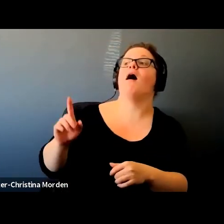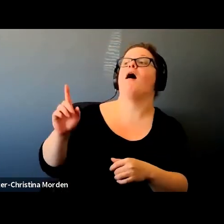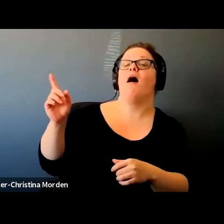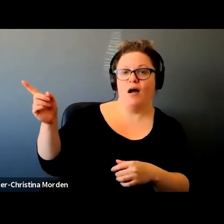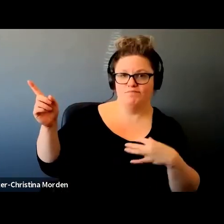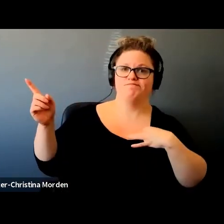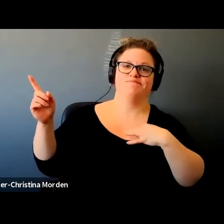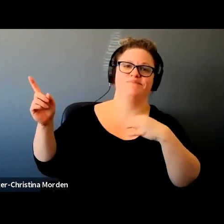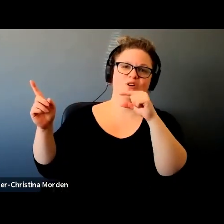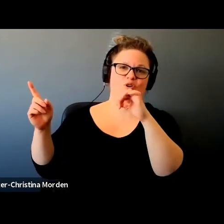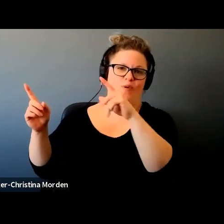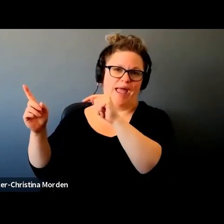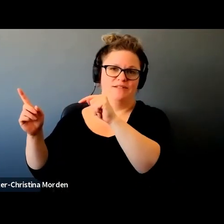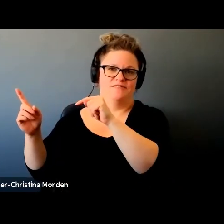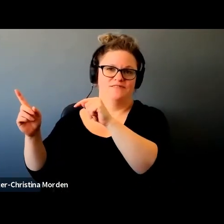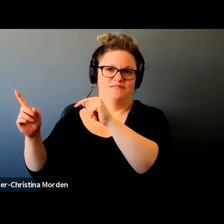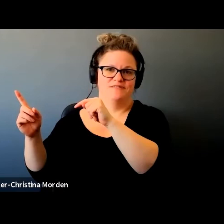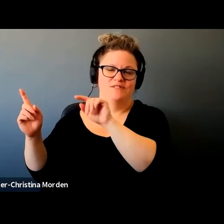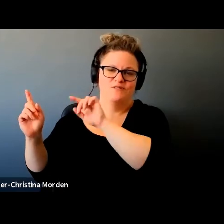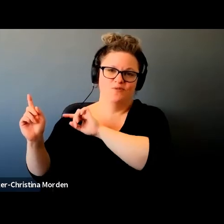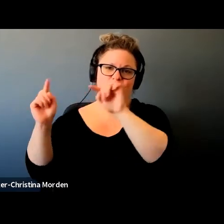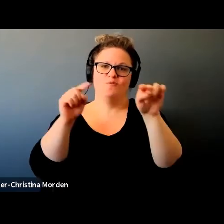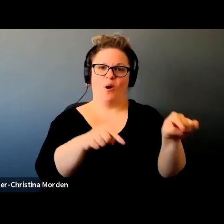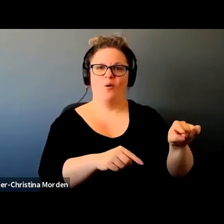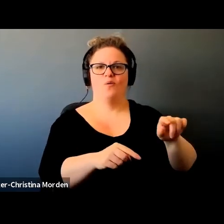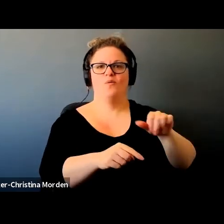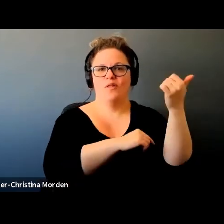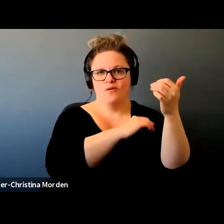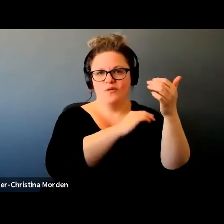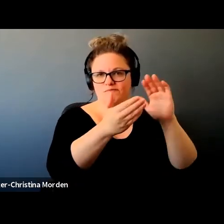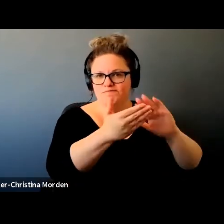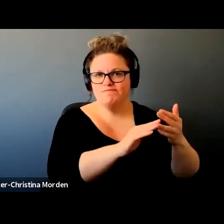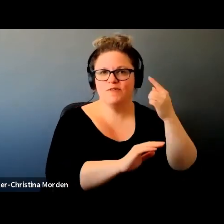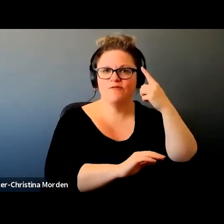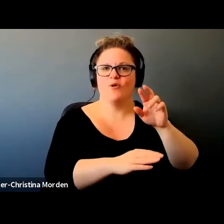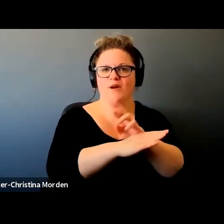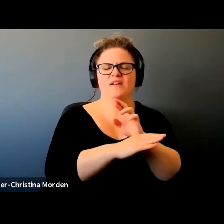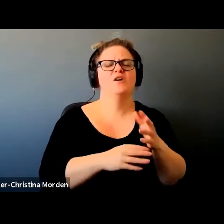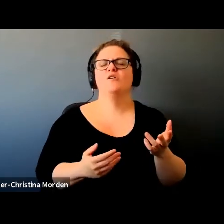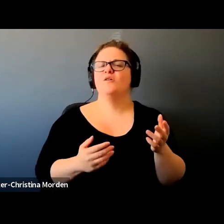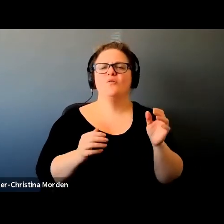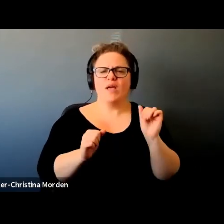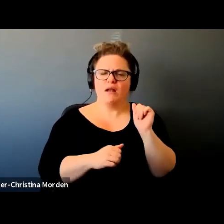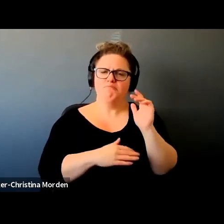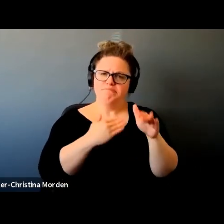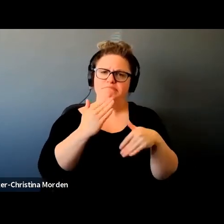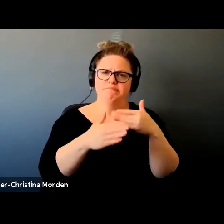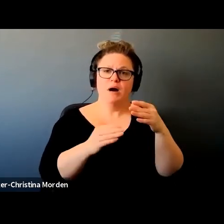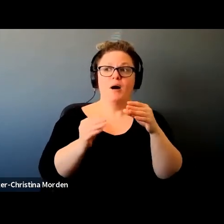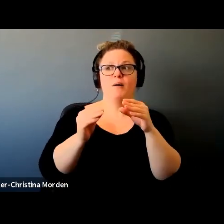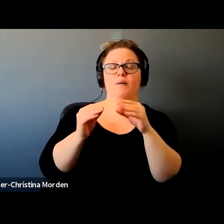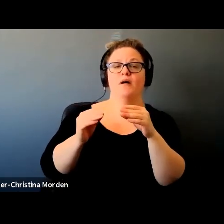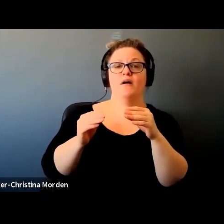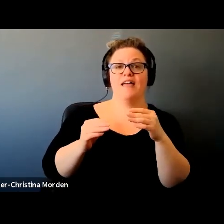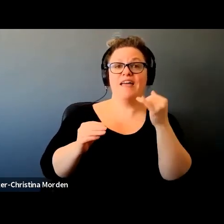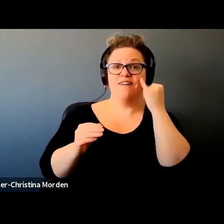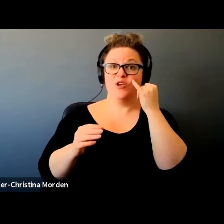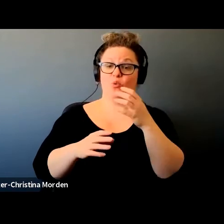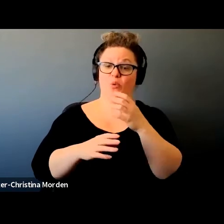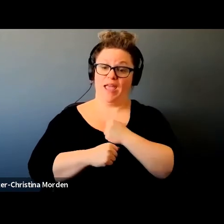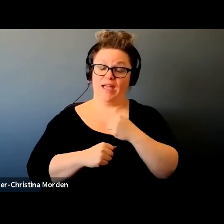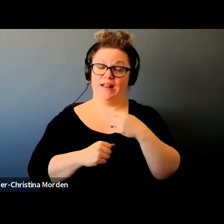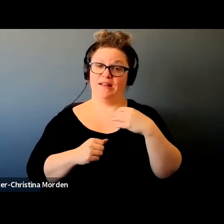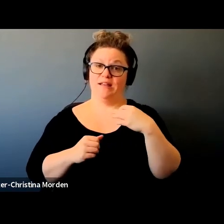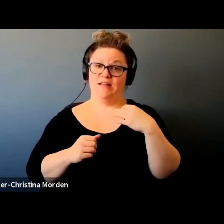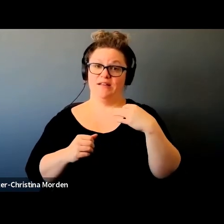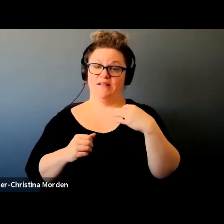residency, and you sort of like leverage all of these experiences to keep building on what funding you have available.